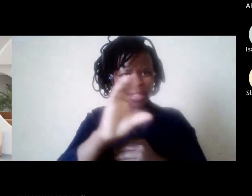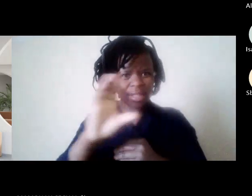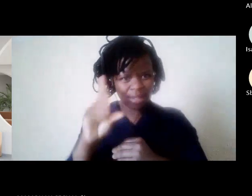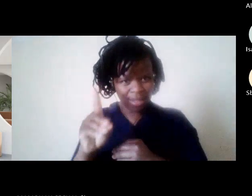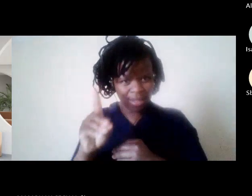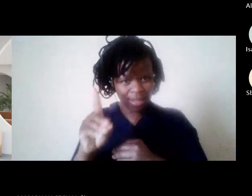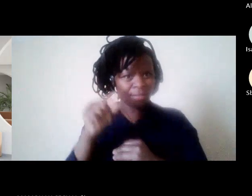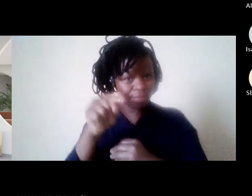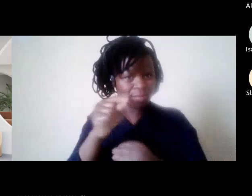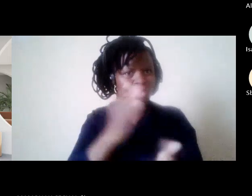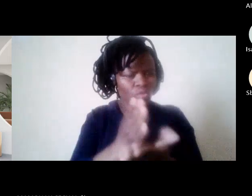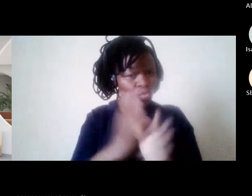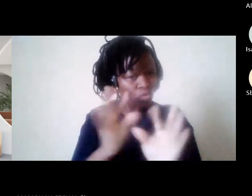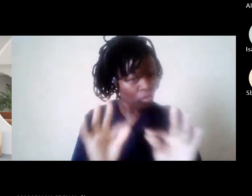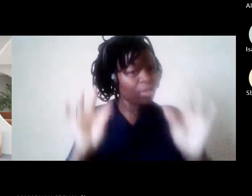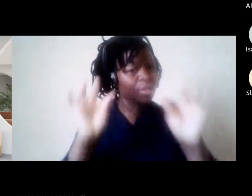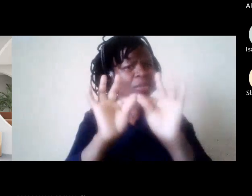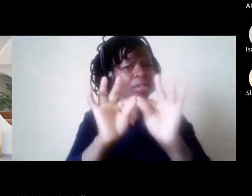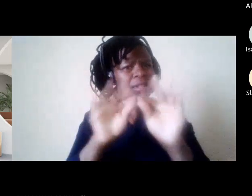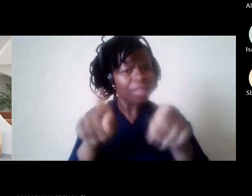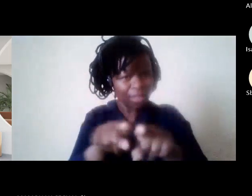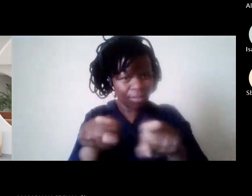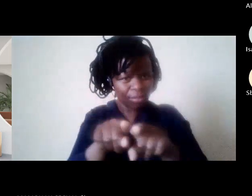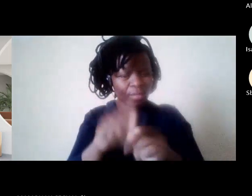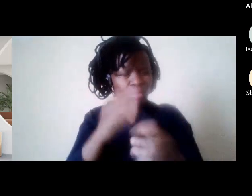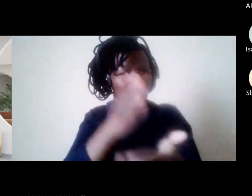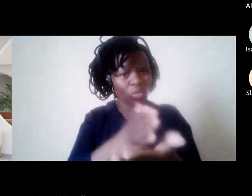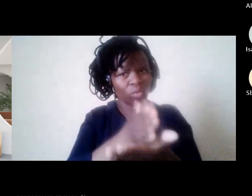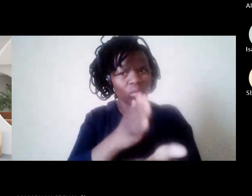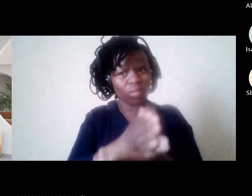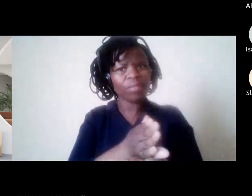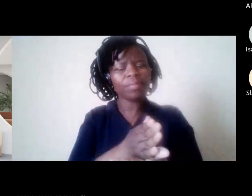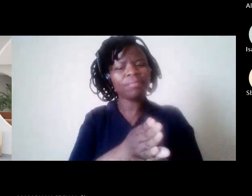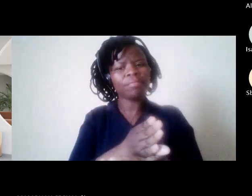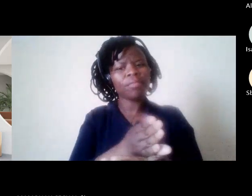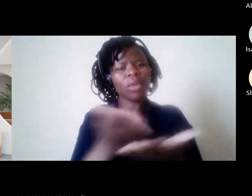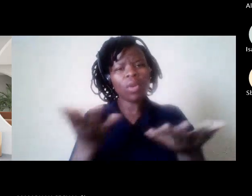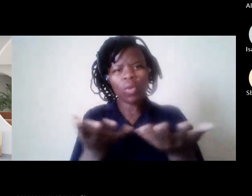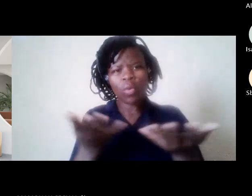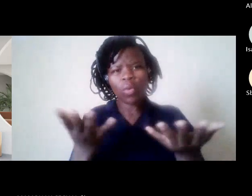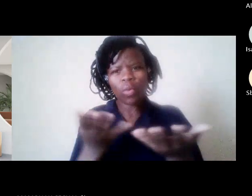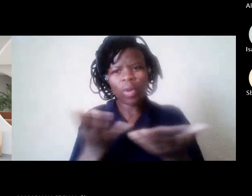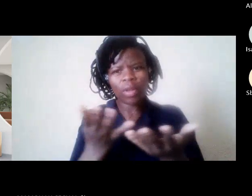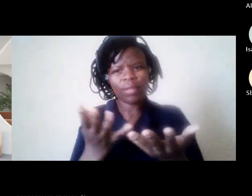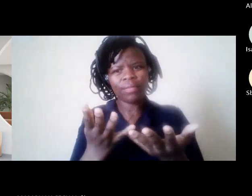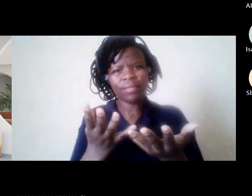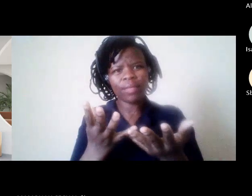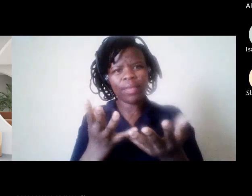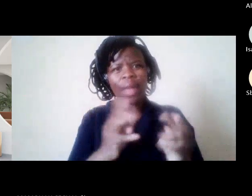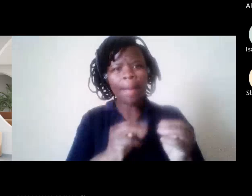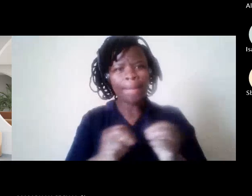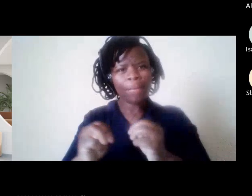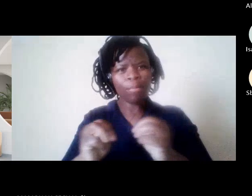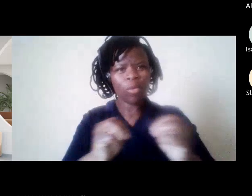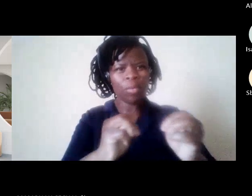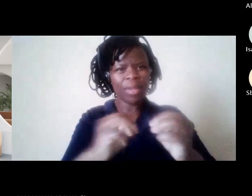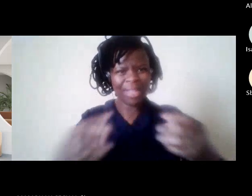is very critical. And she particularly honed in on orientation and mobility. When we started this course in the